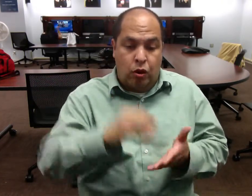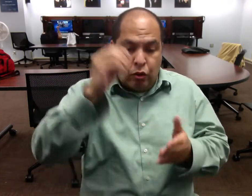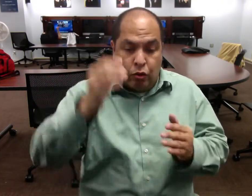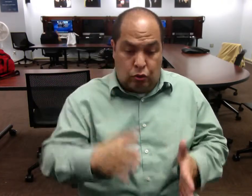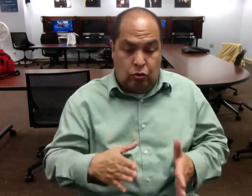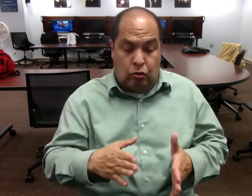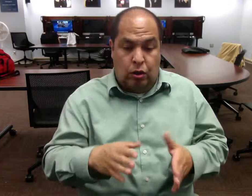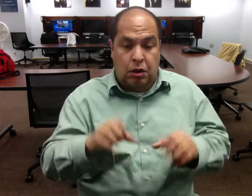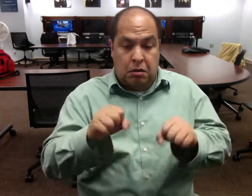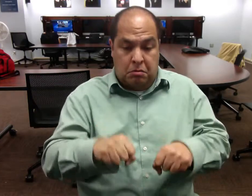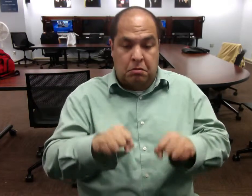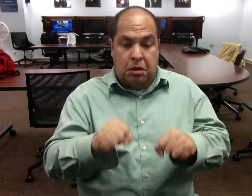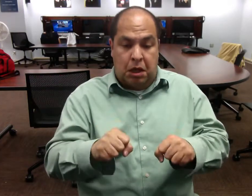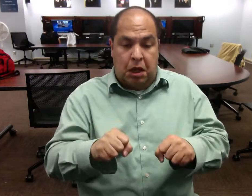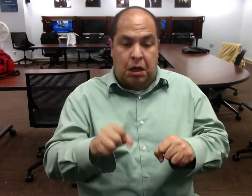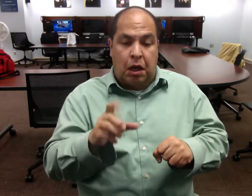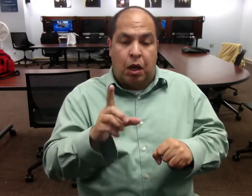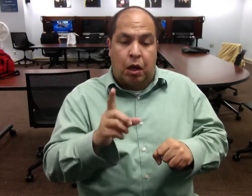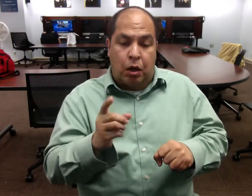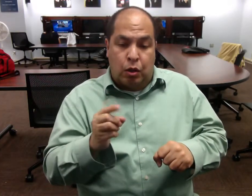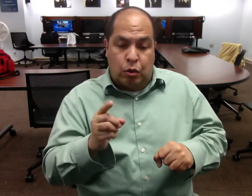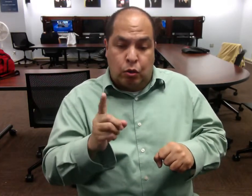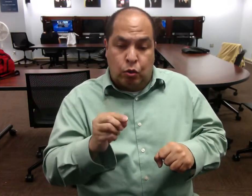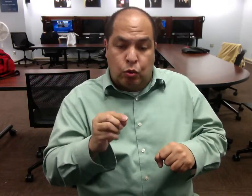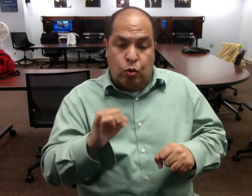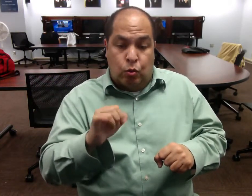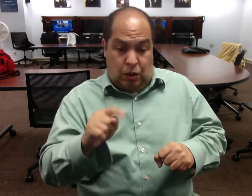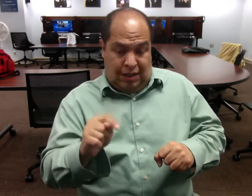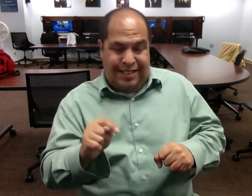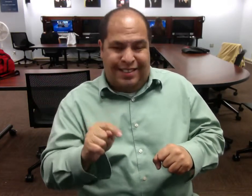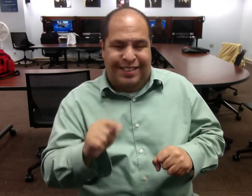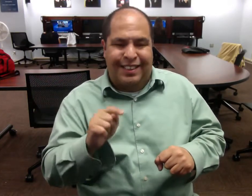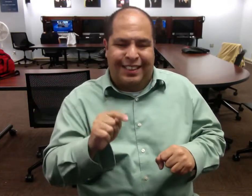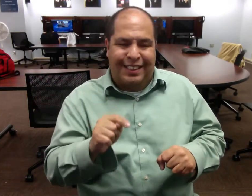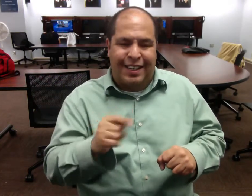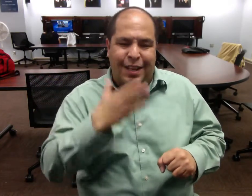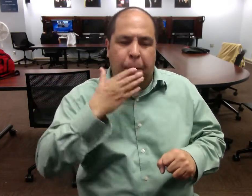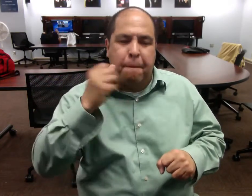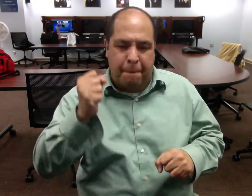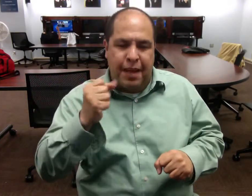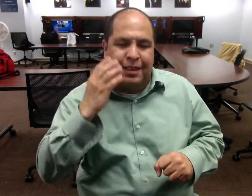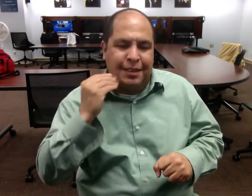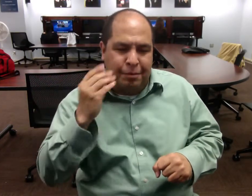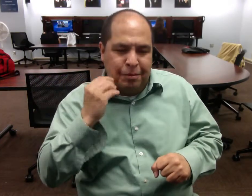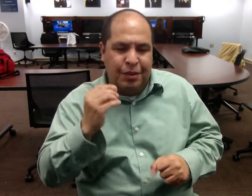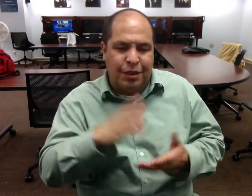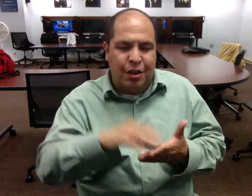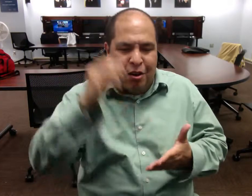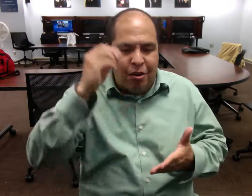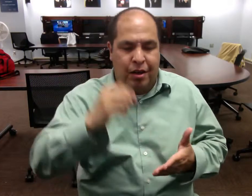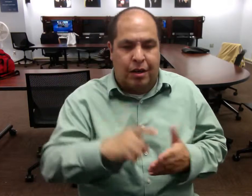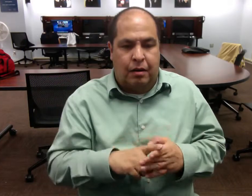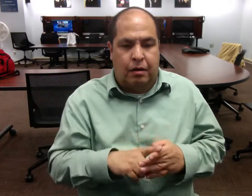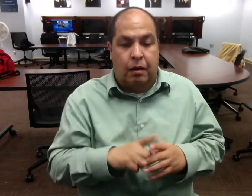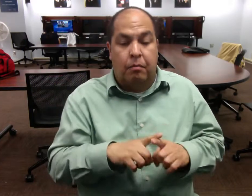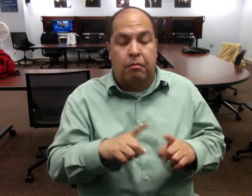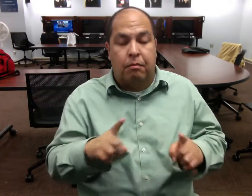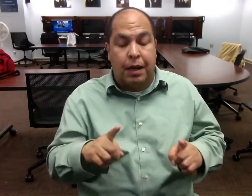However, anxiety is common among adult learners, and as their teacher, you must